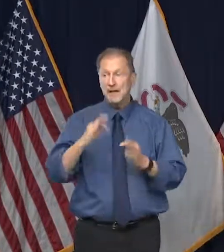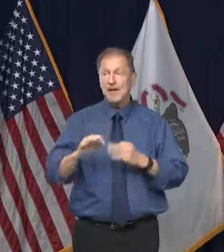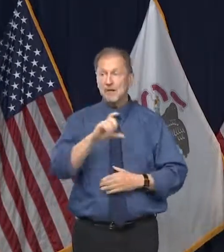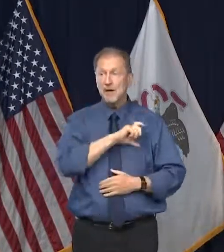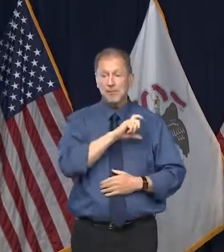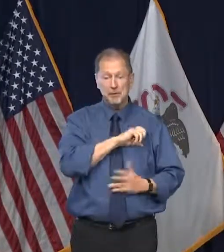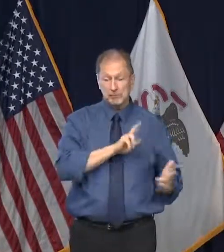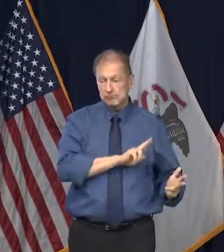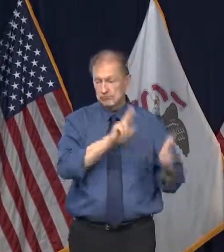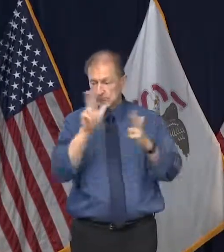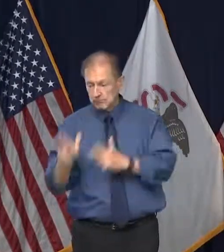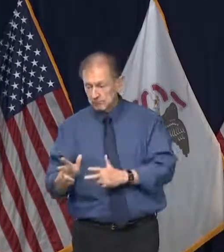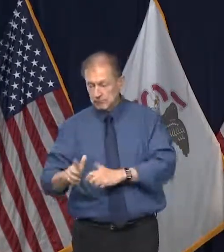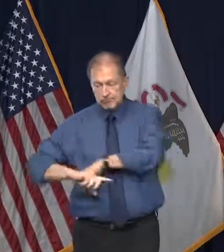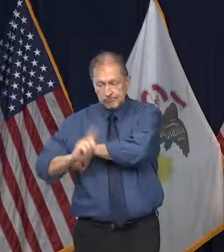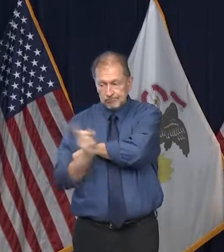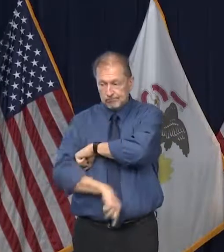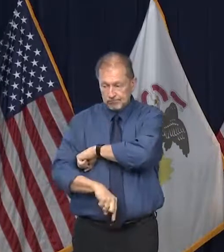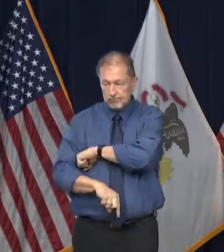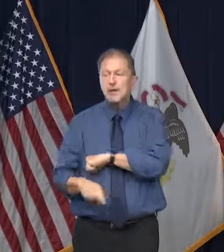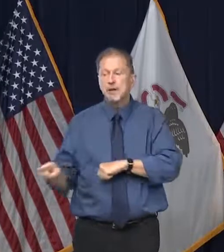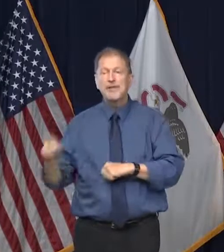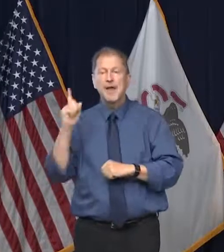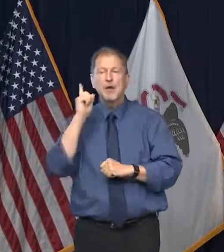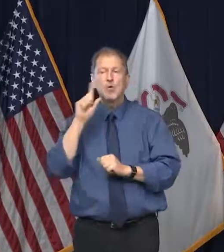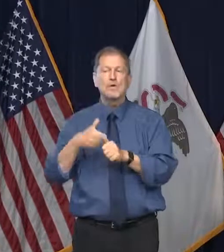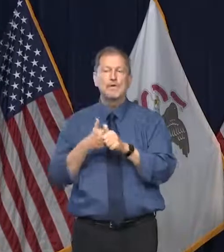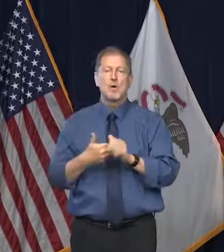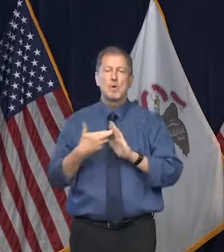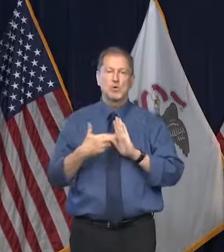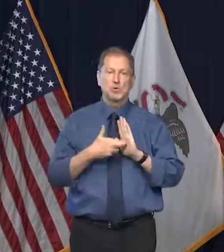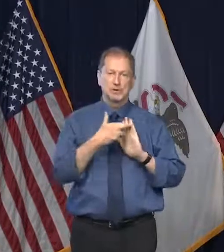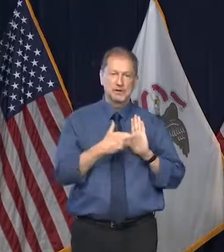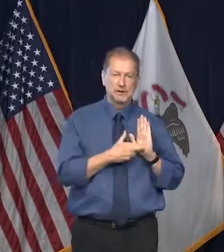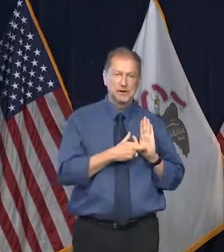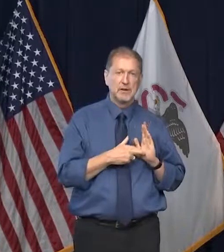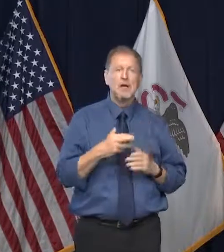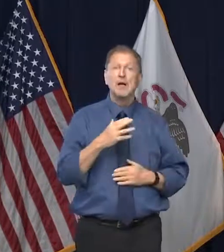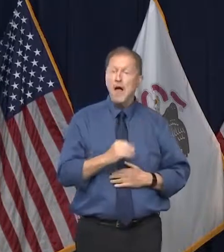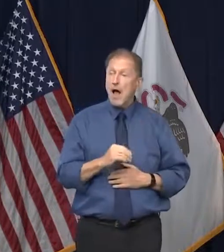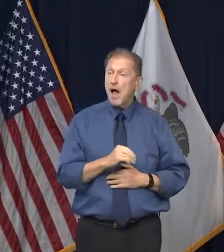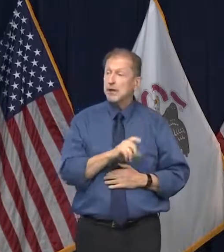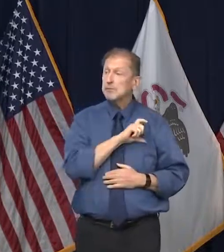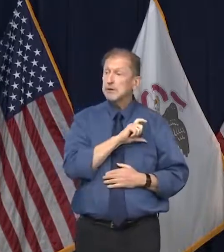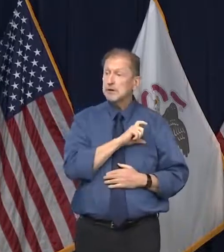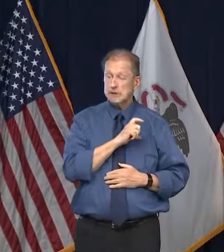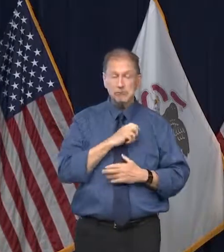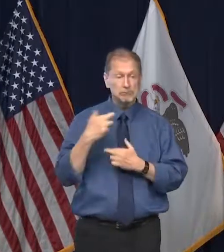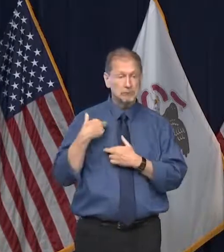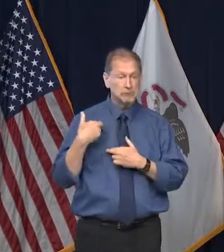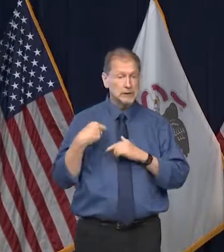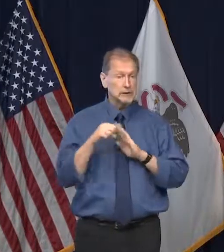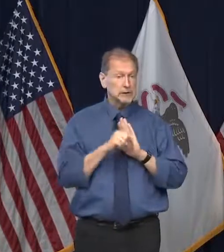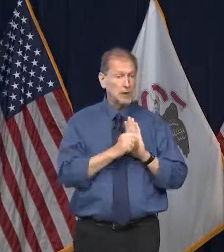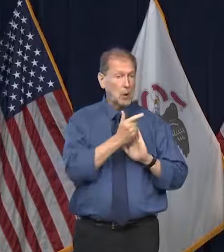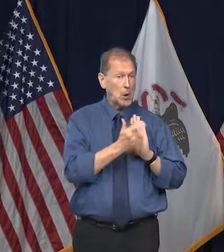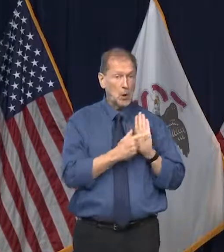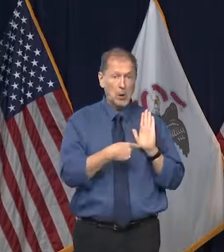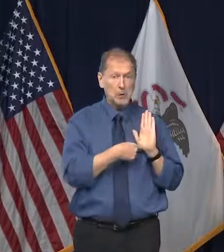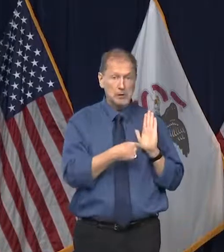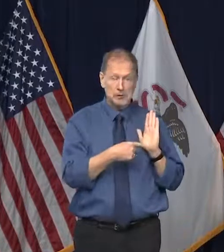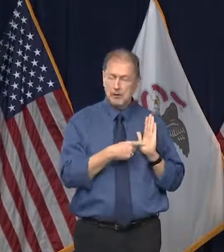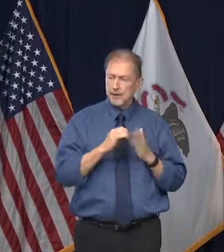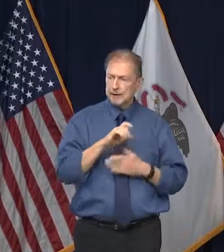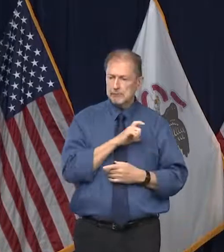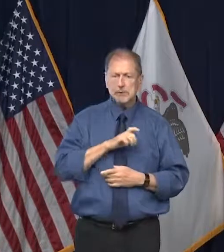there were actual consequences for their actions at the local level, and they're supposed to enforce state laws. You know, state regulations, state laws, that